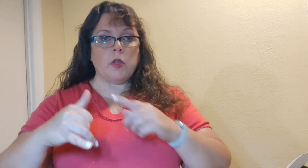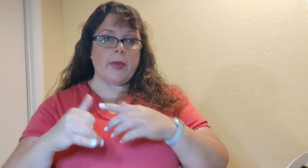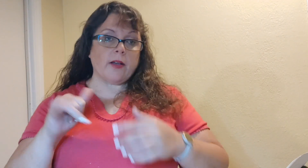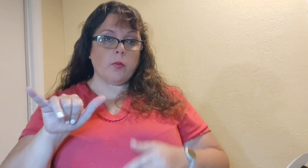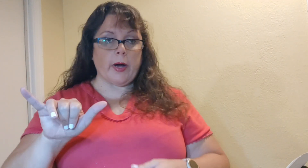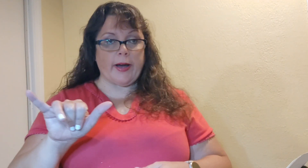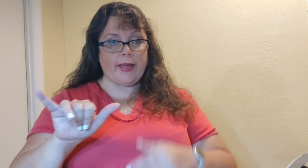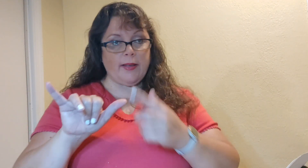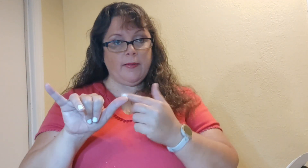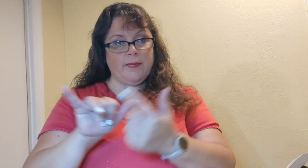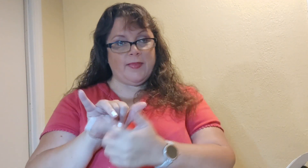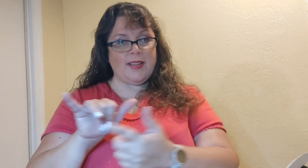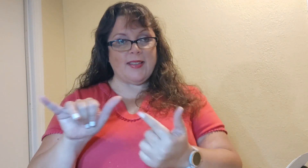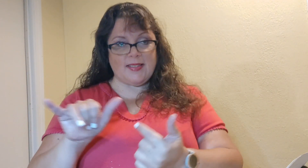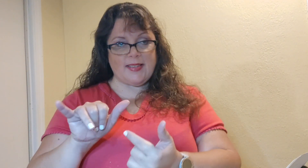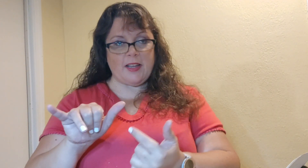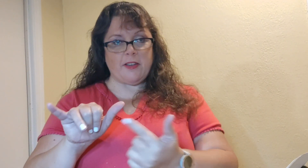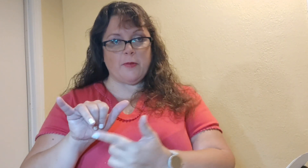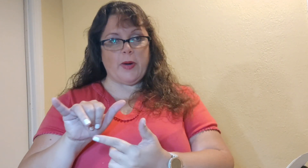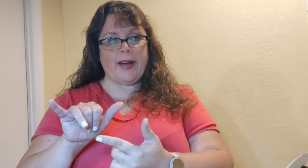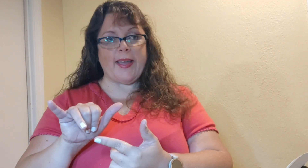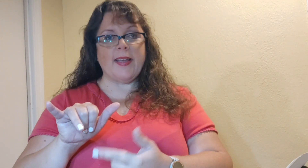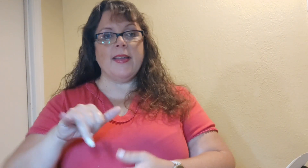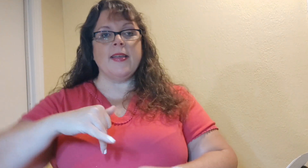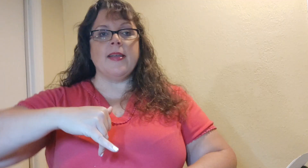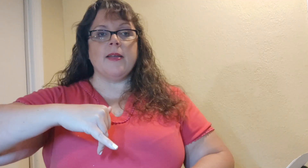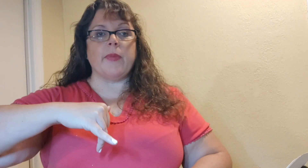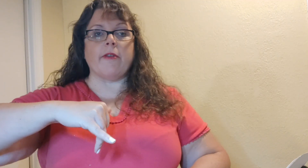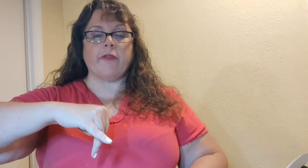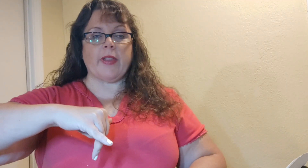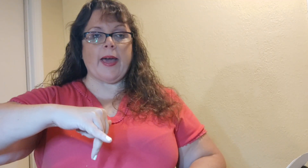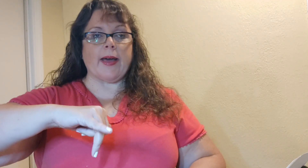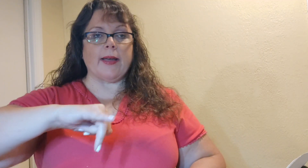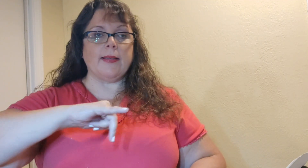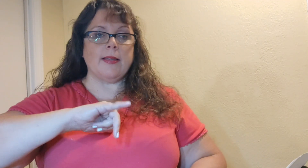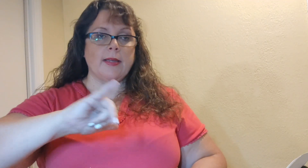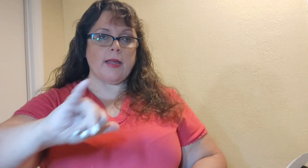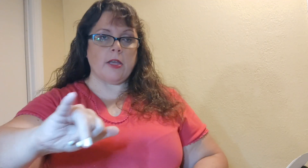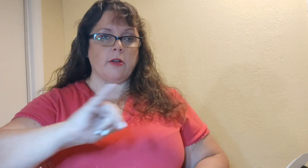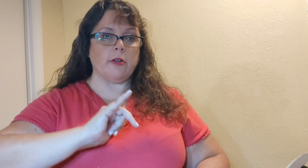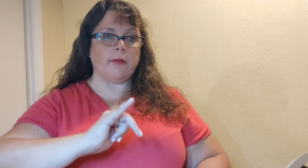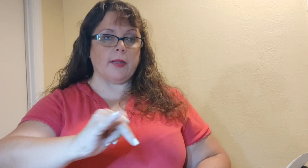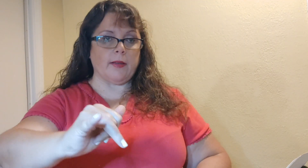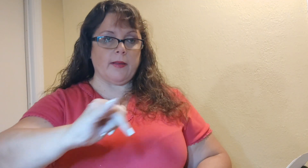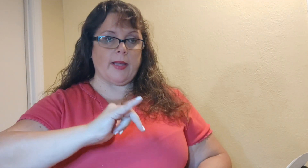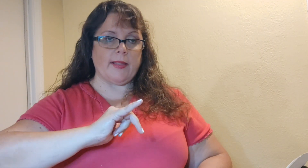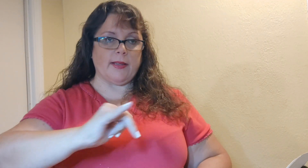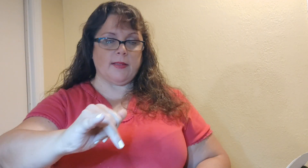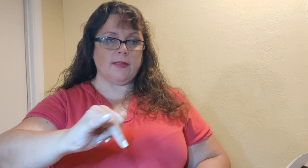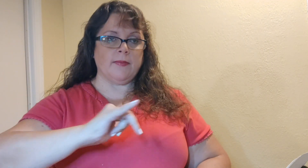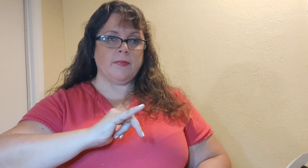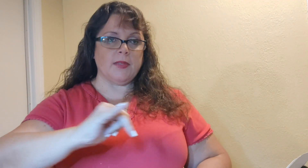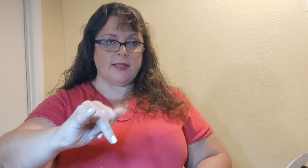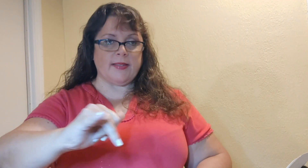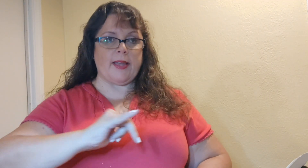You make a Y, this is how you do Y, but flat, and you're doing like this.